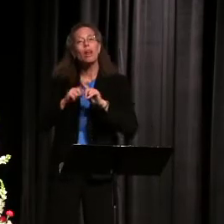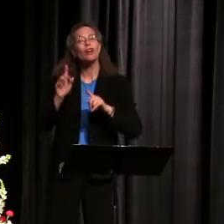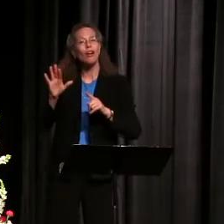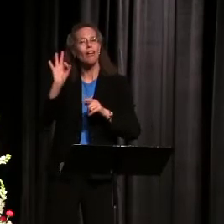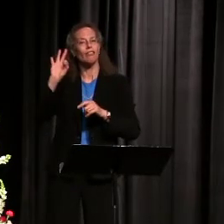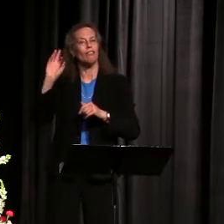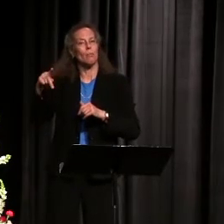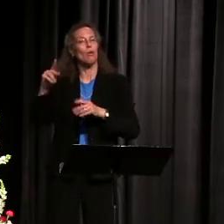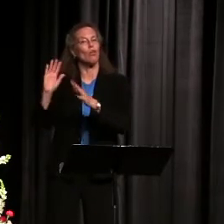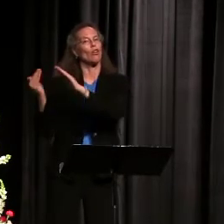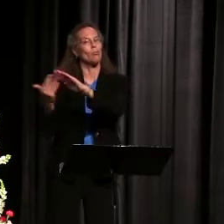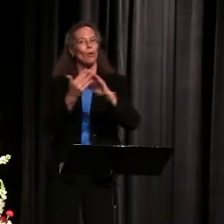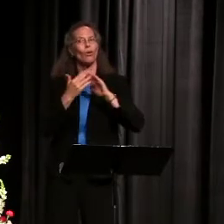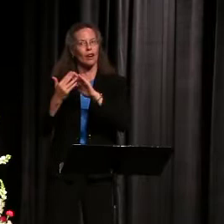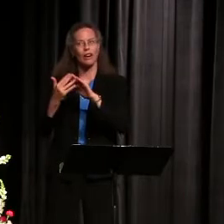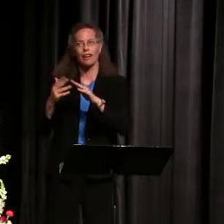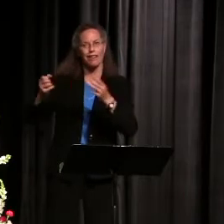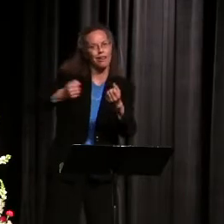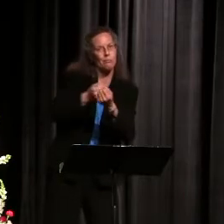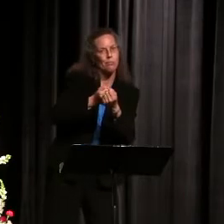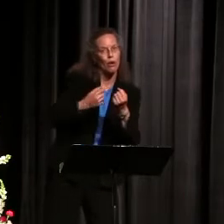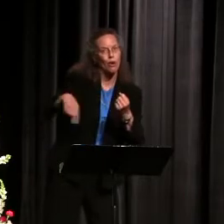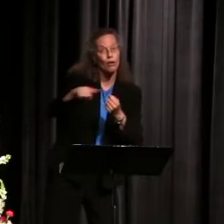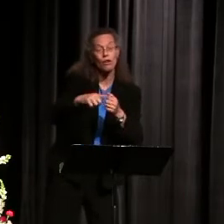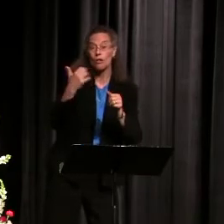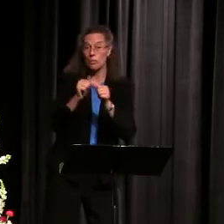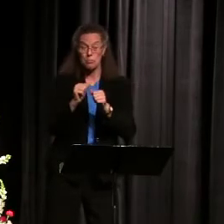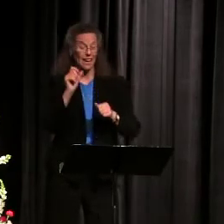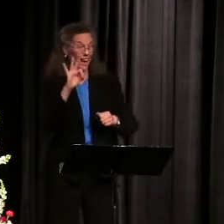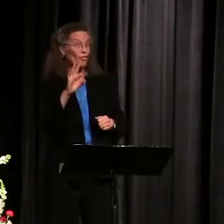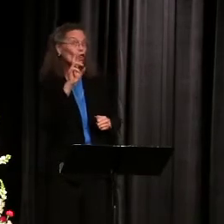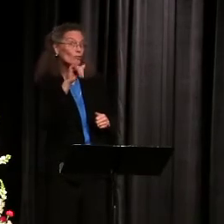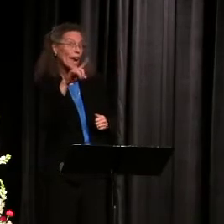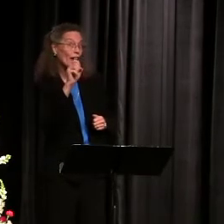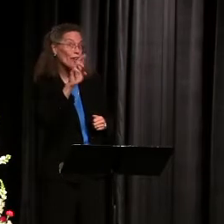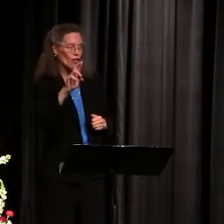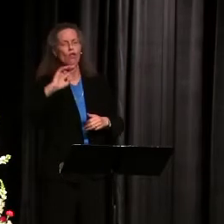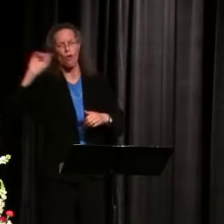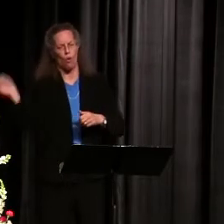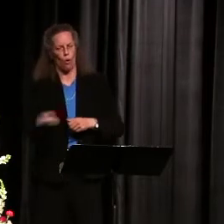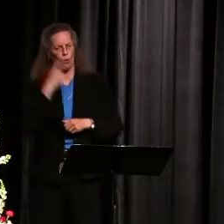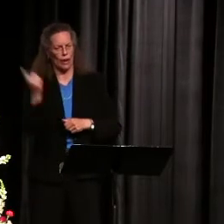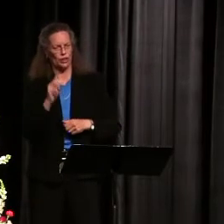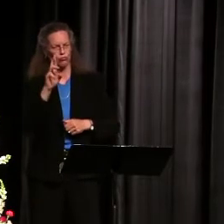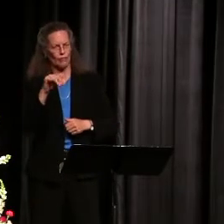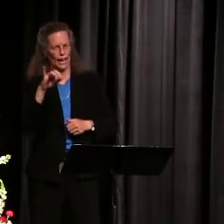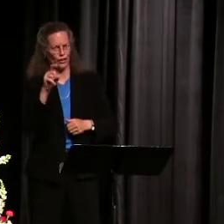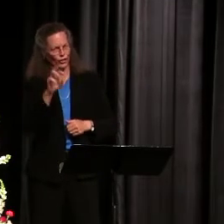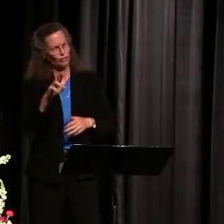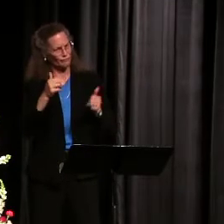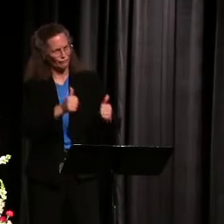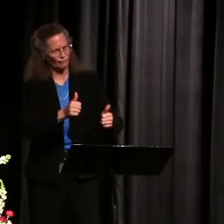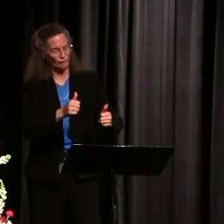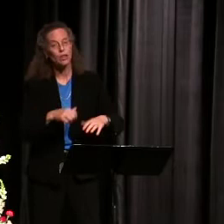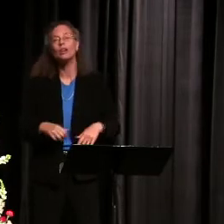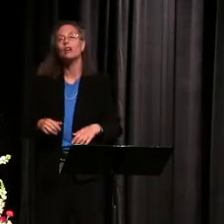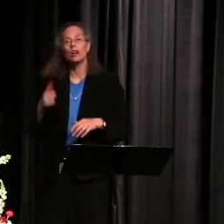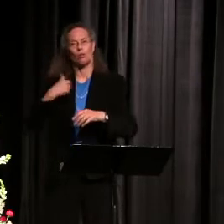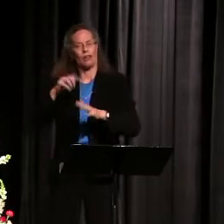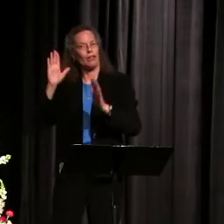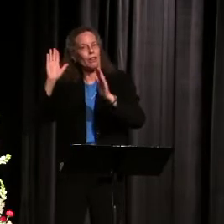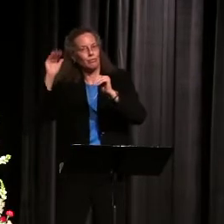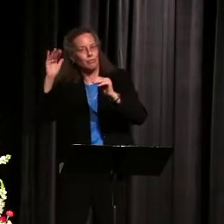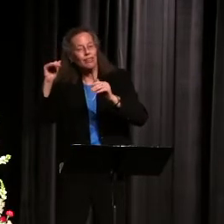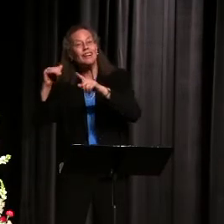Fairport community, and we truly believe that saying, once a Raider, always a Raider. We look forward to hearing about all of your future